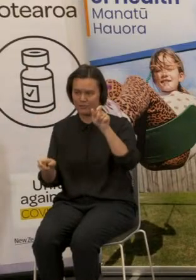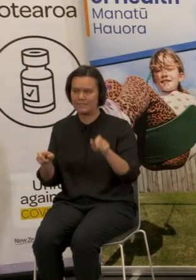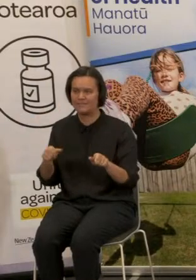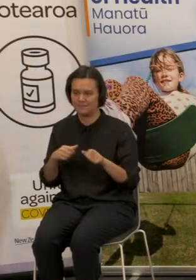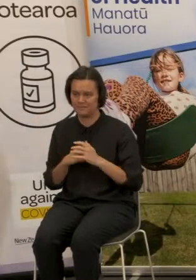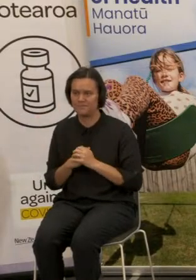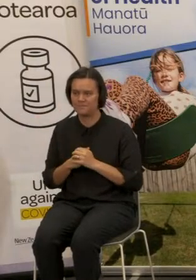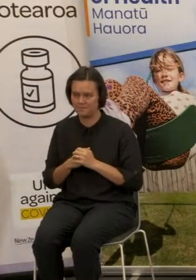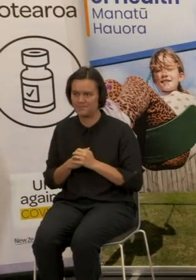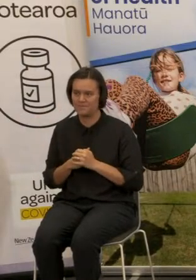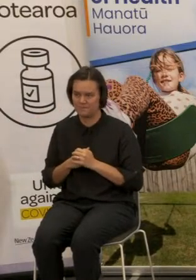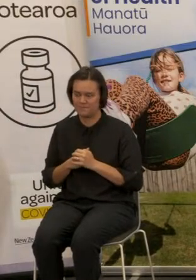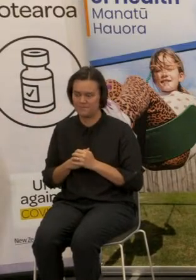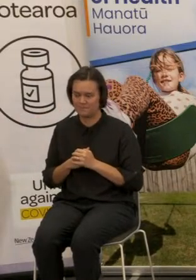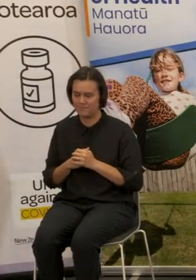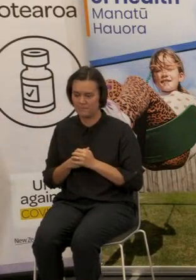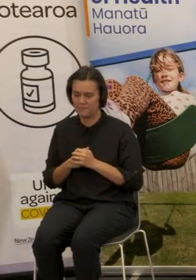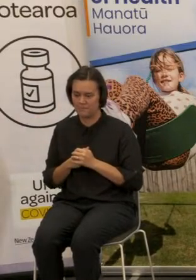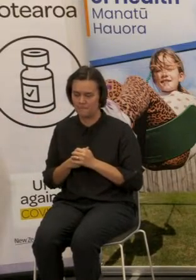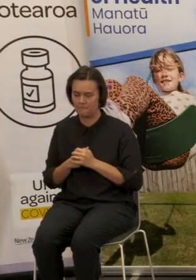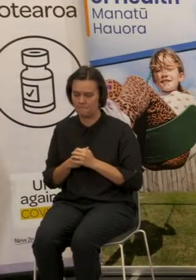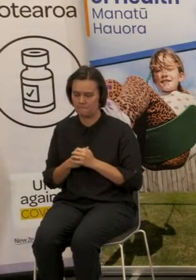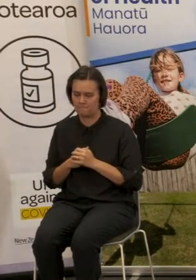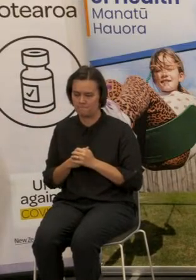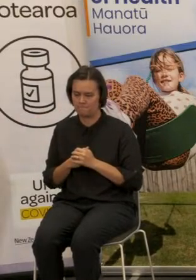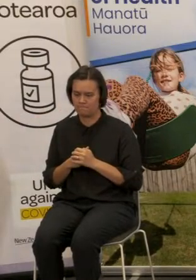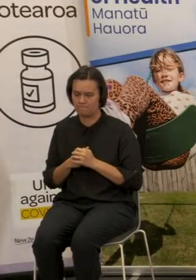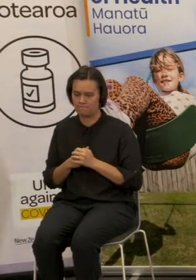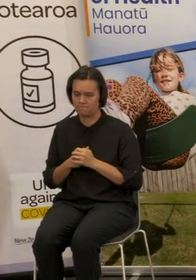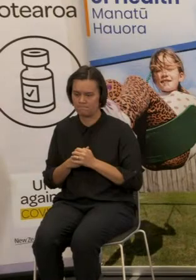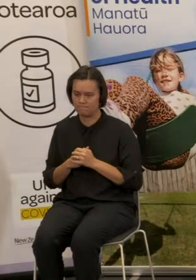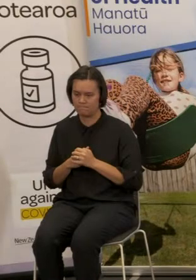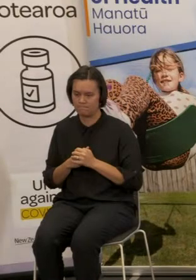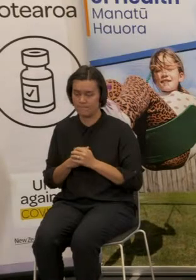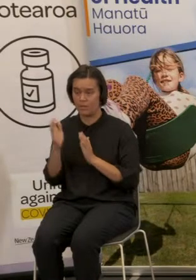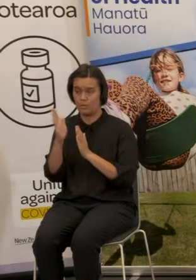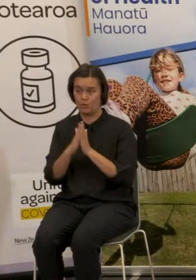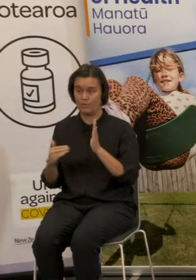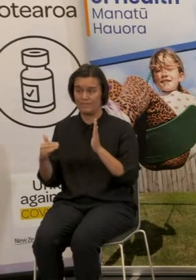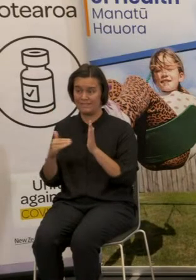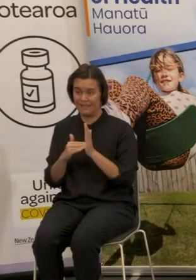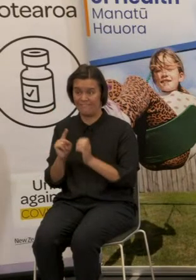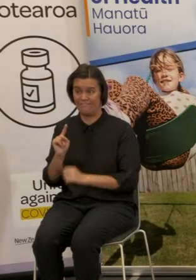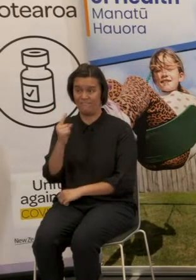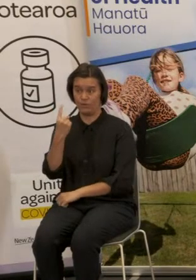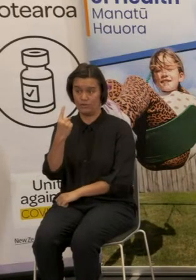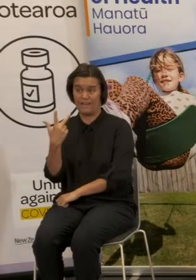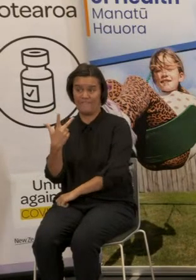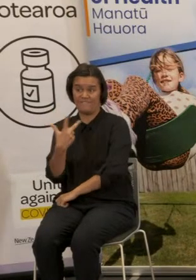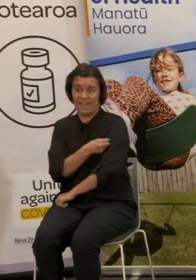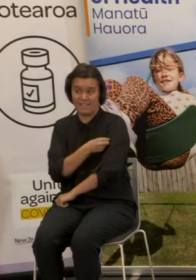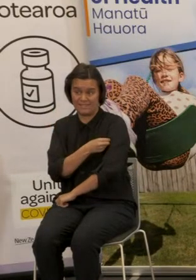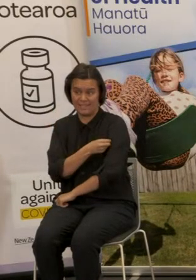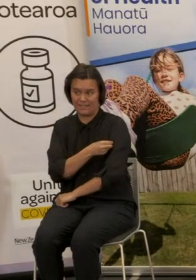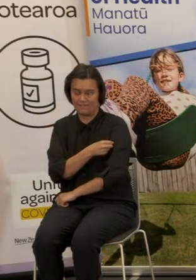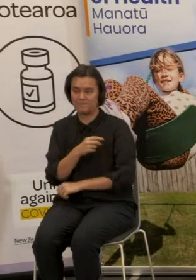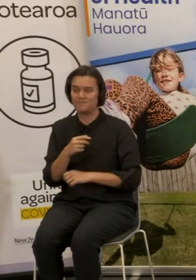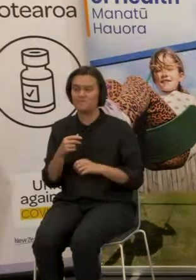in the Māori population. So the first vaccination in New Zealand was a hauora in